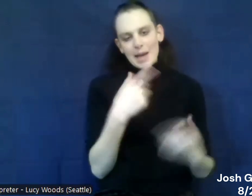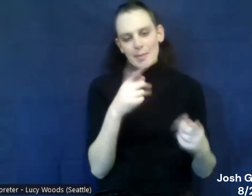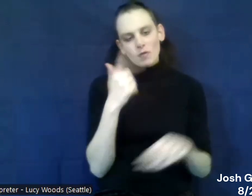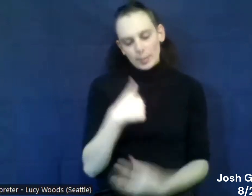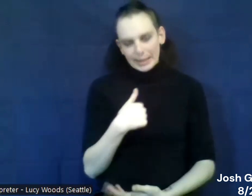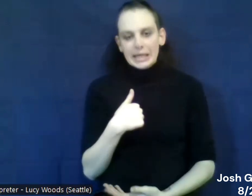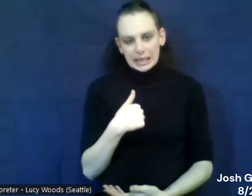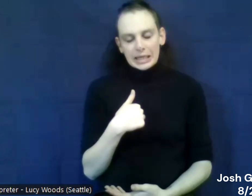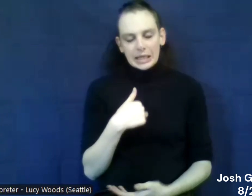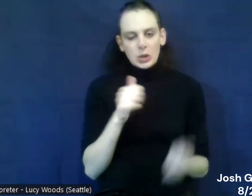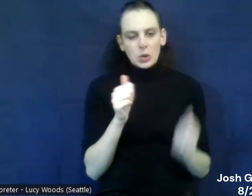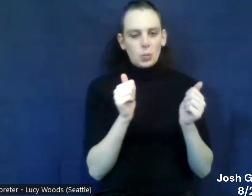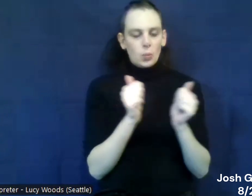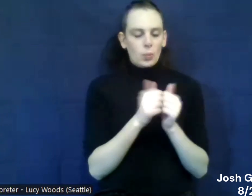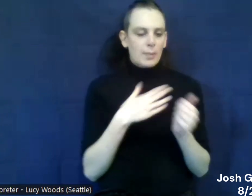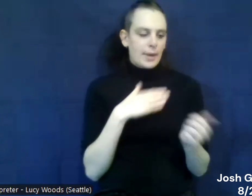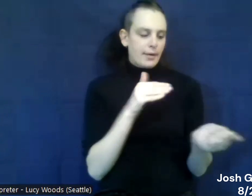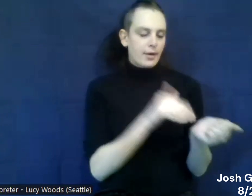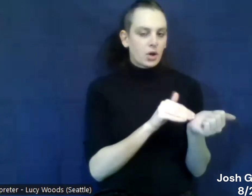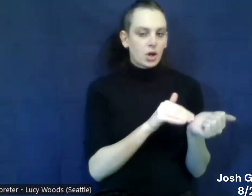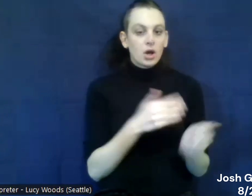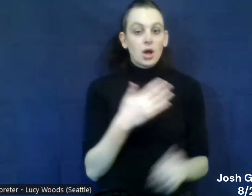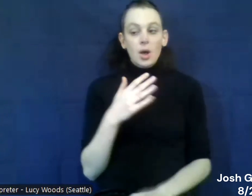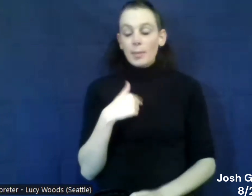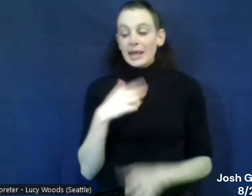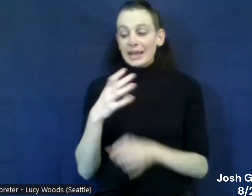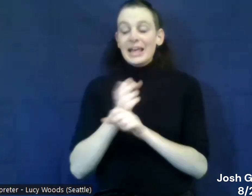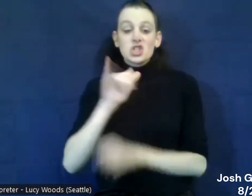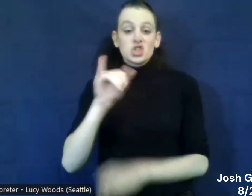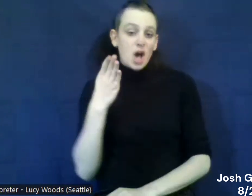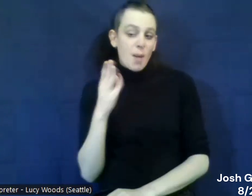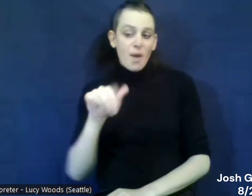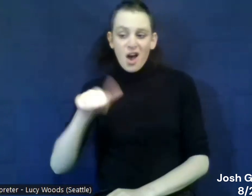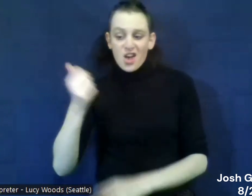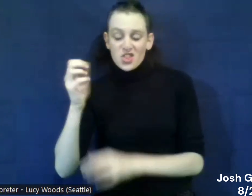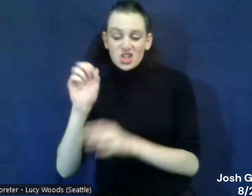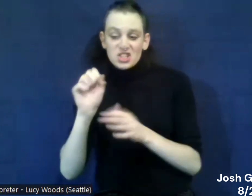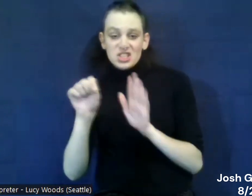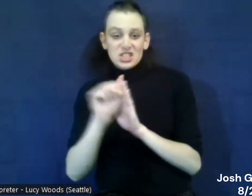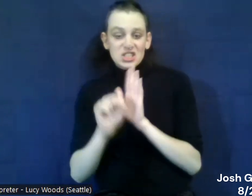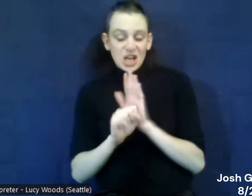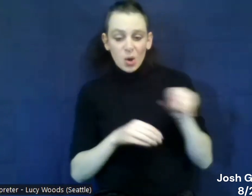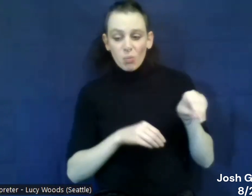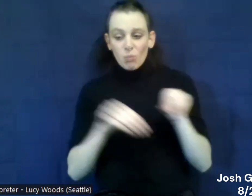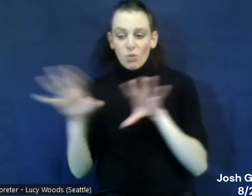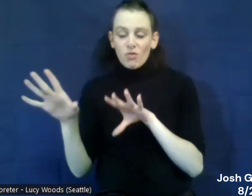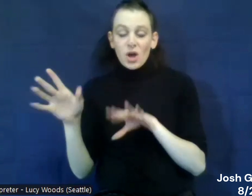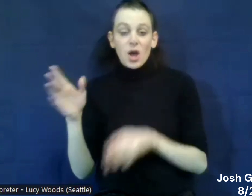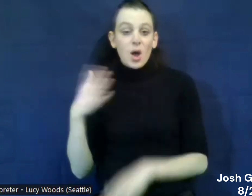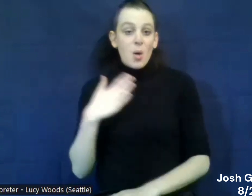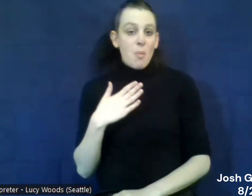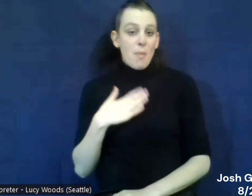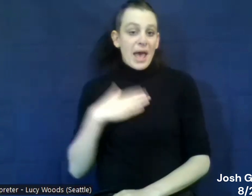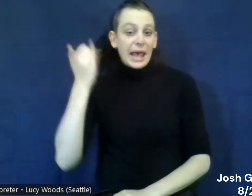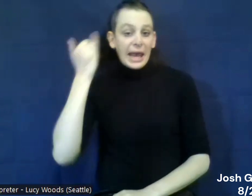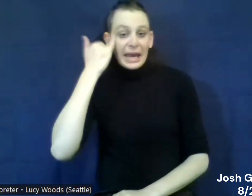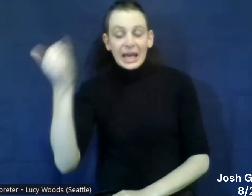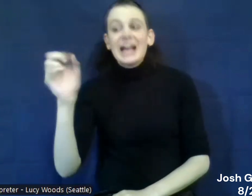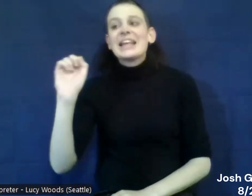Um, Getting a job in another state, the idea was at this point, I was drinking enough that I knew it was like,